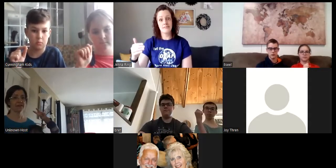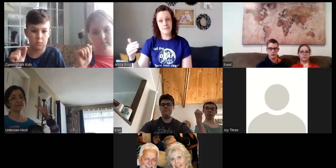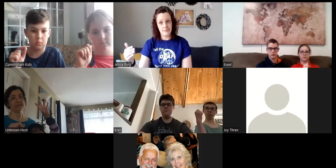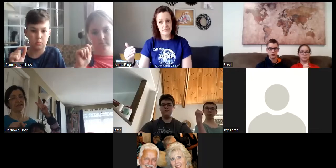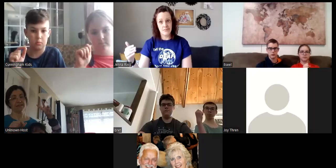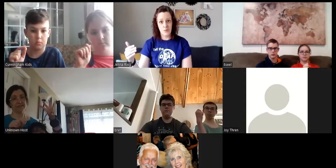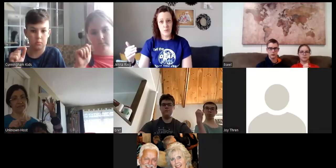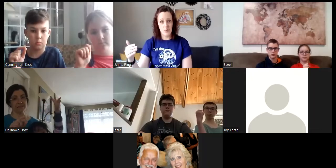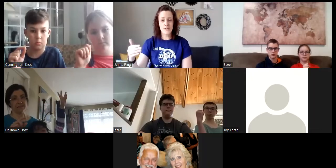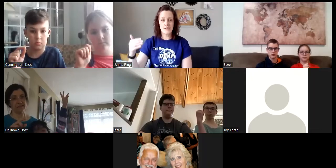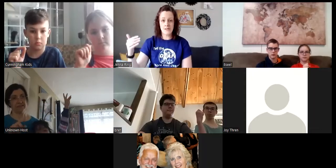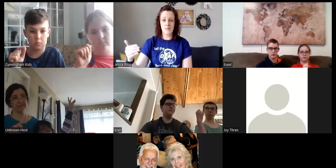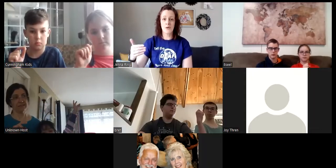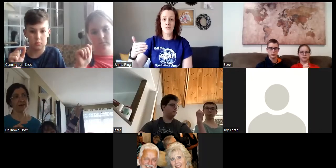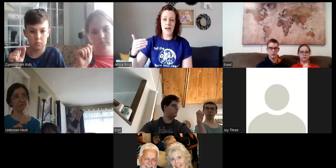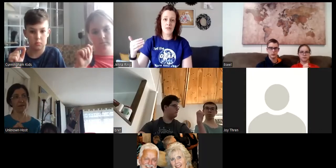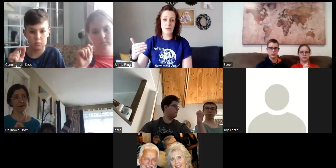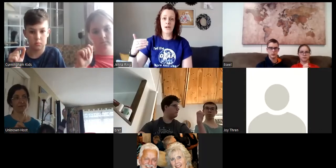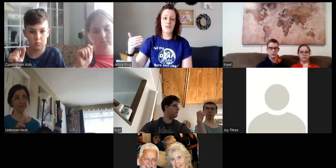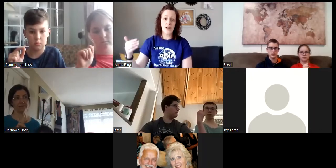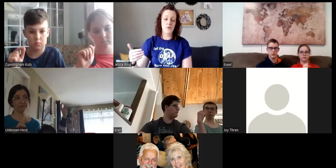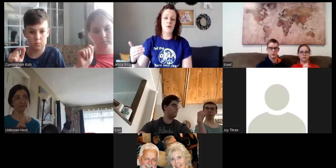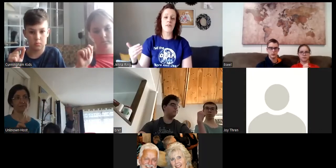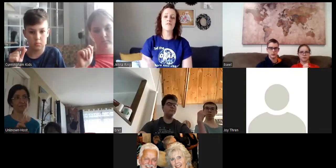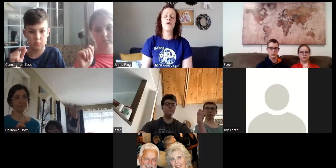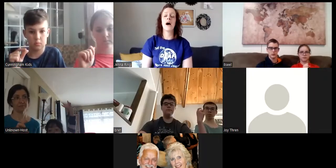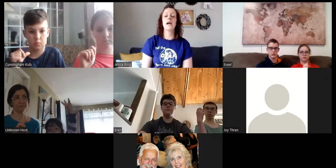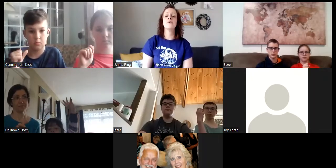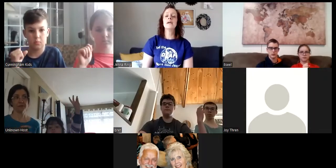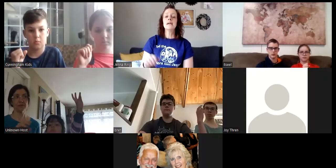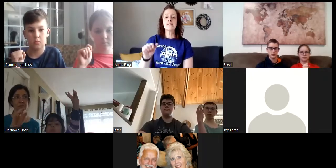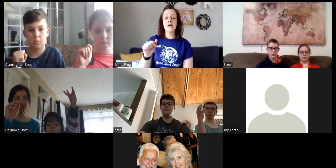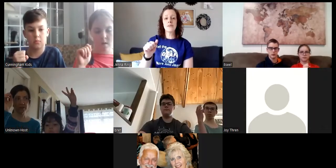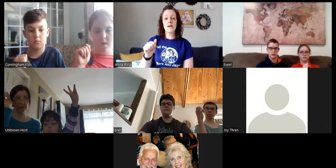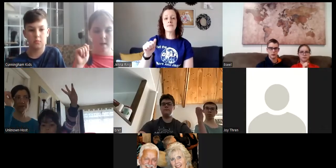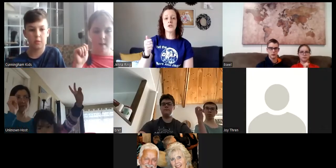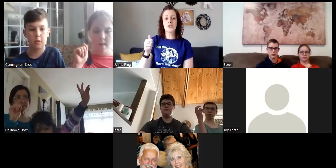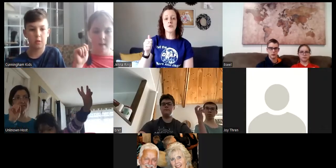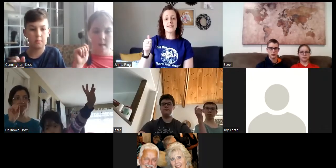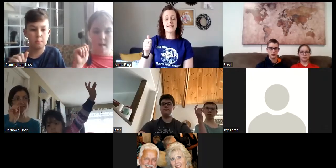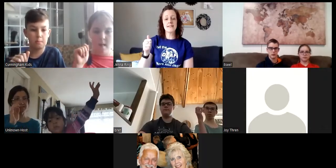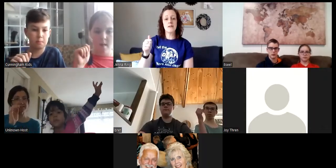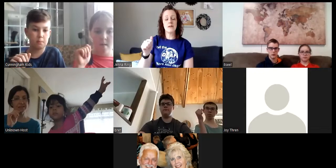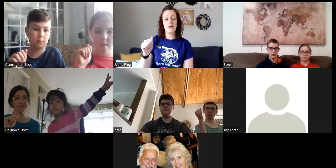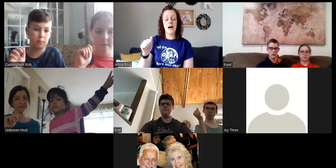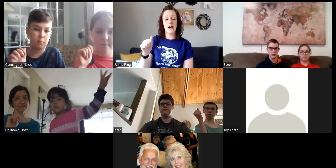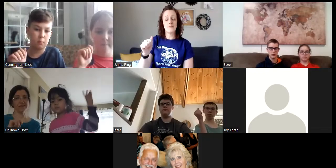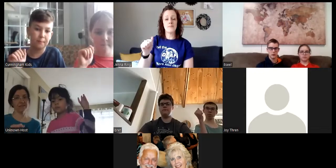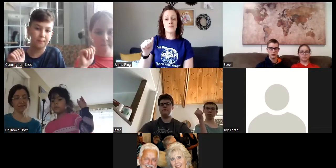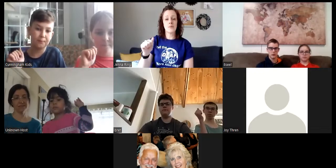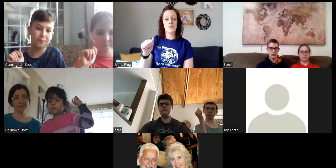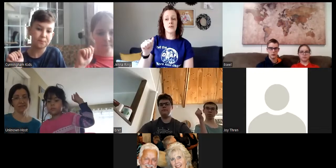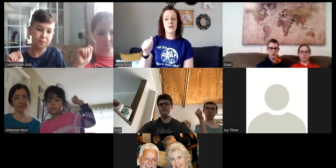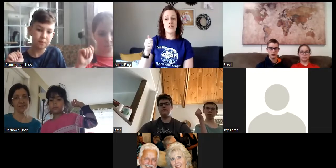that one's number, that 3 or that 4 or that 5. Sometimes they'll do